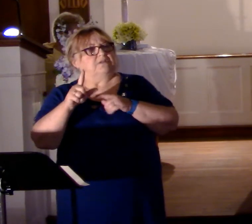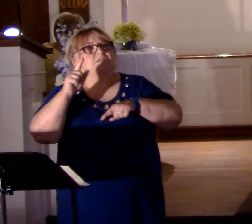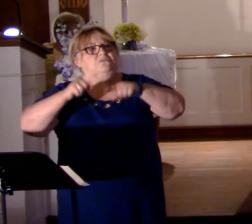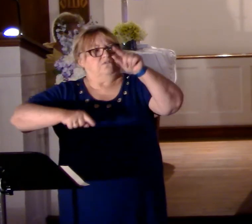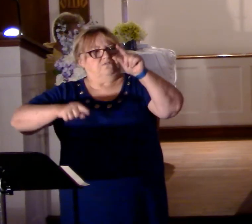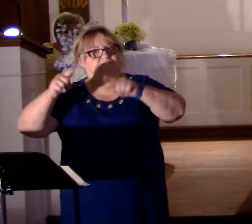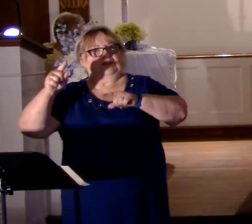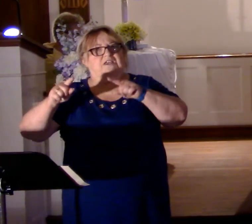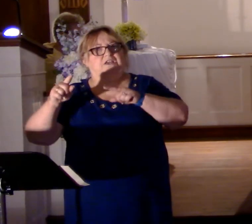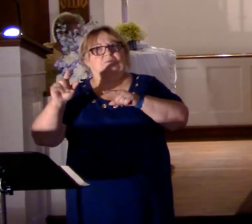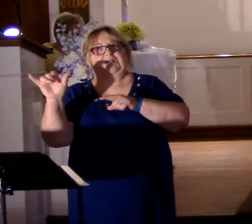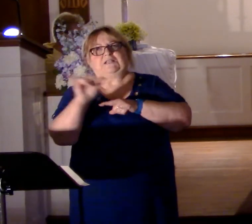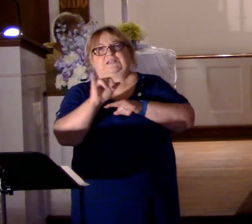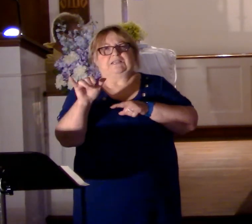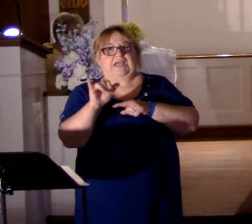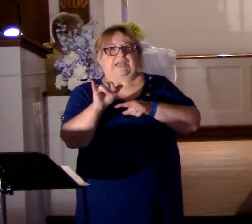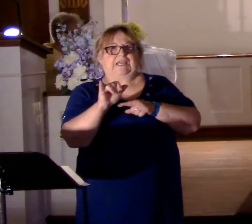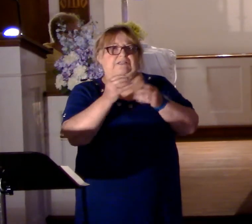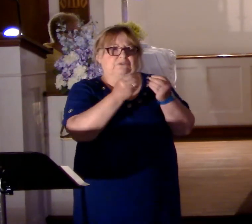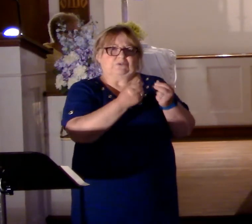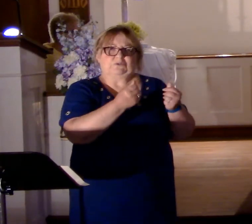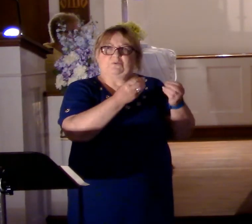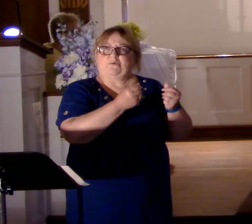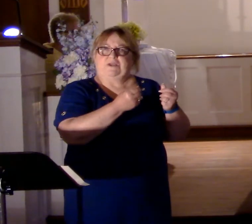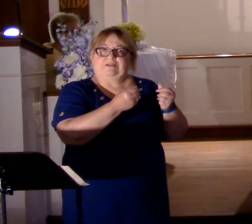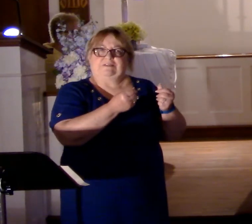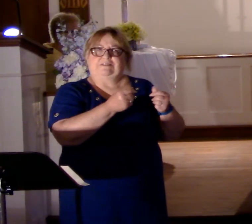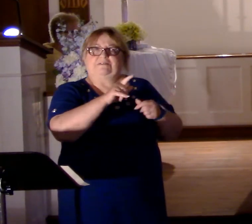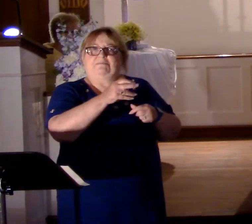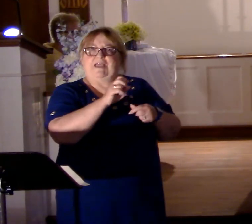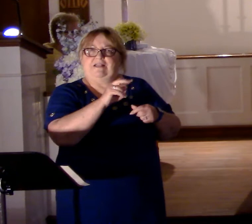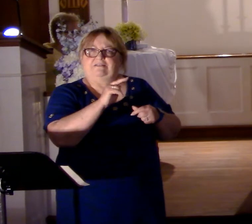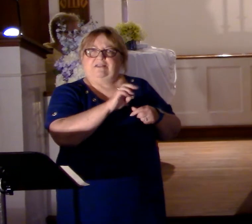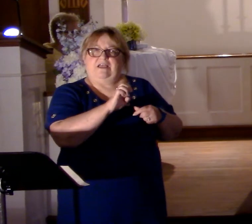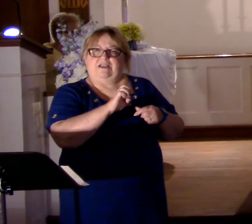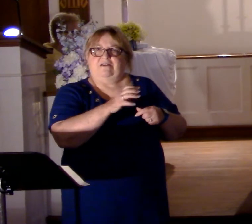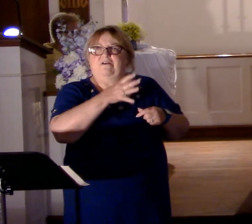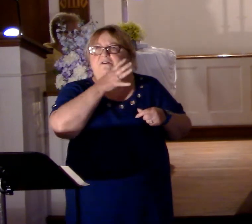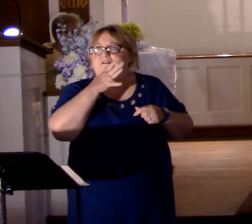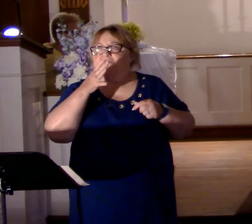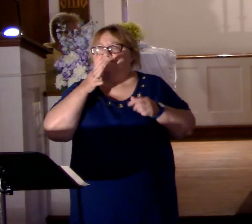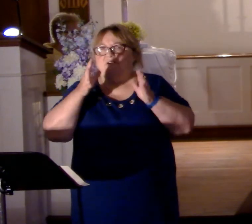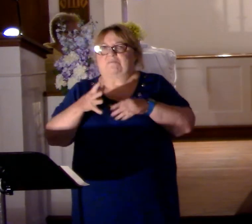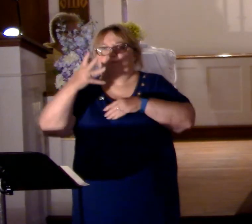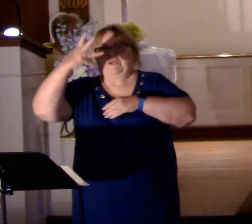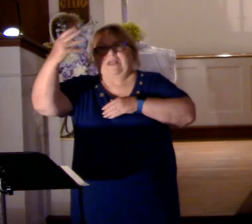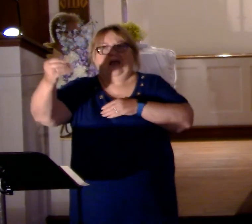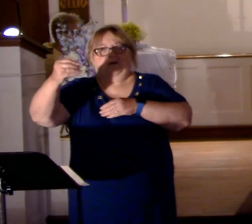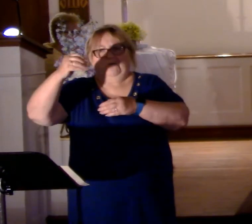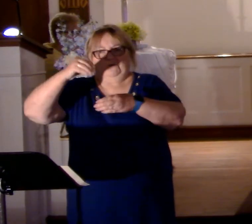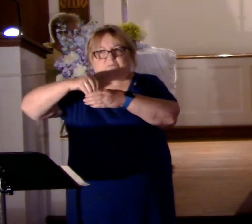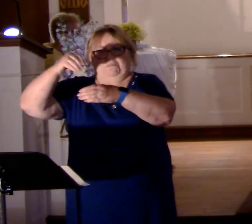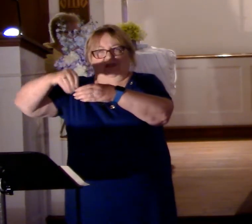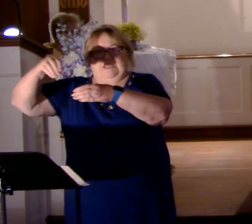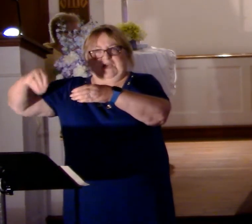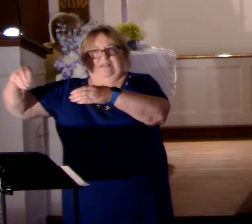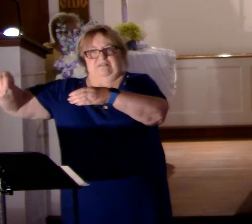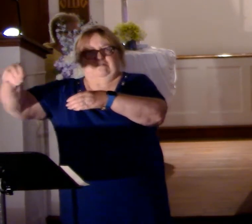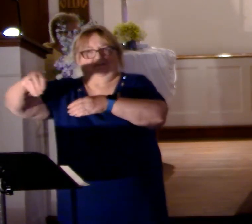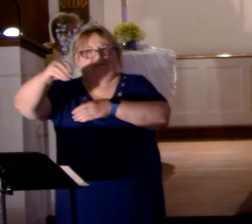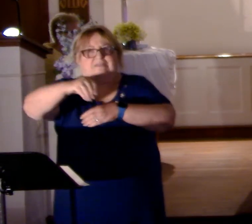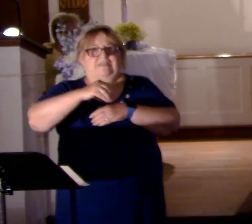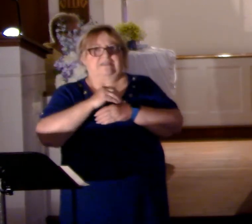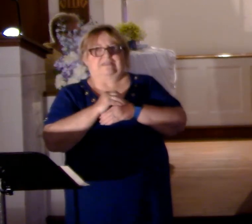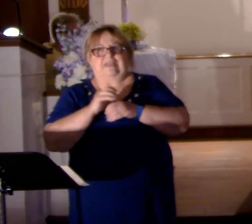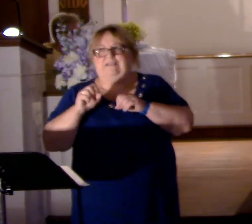varied as are the soils of Palestine. A farmer went out to plant some seeds.